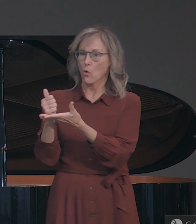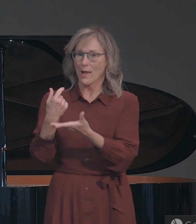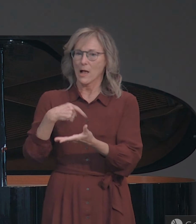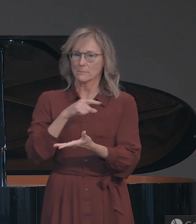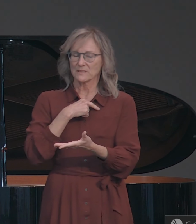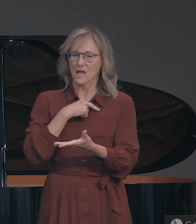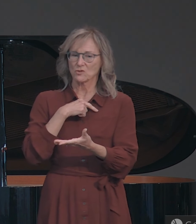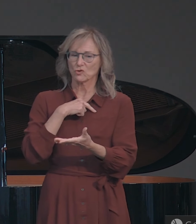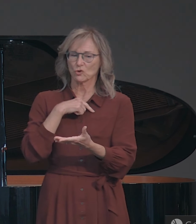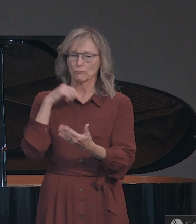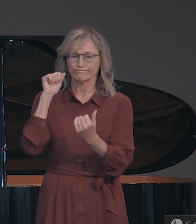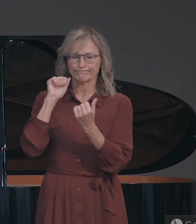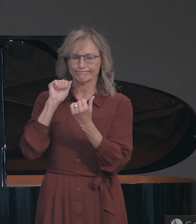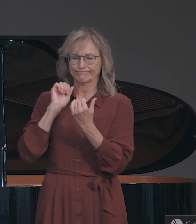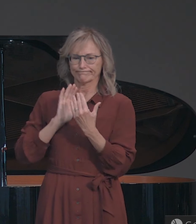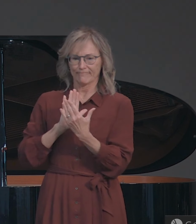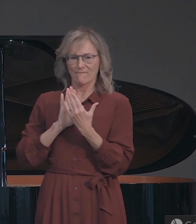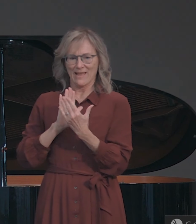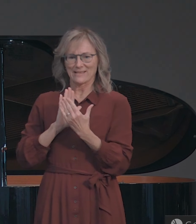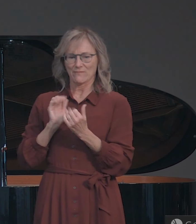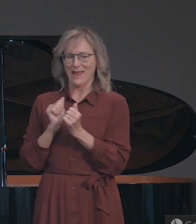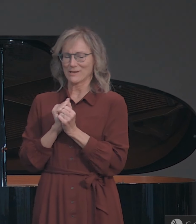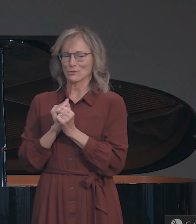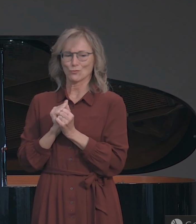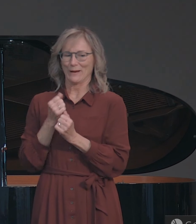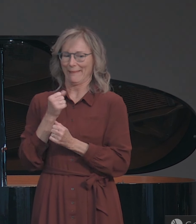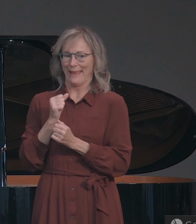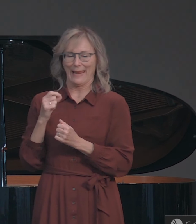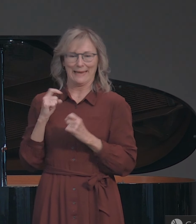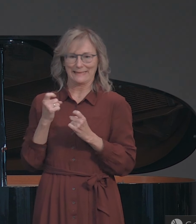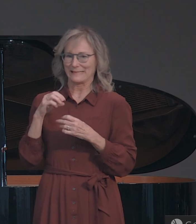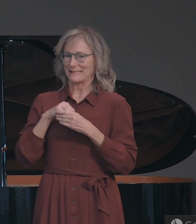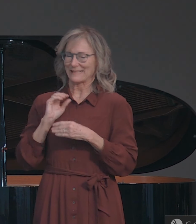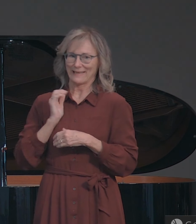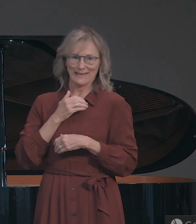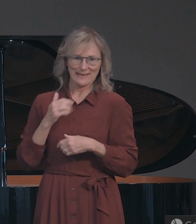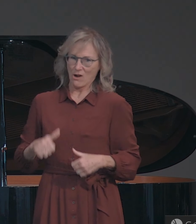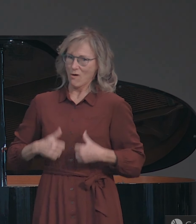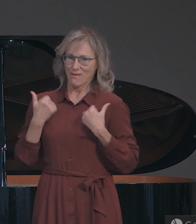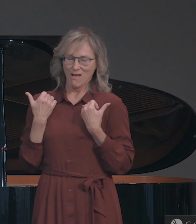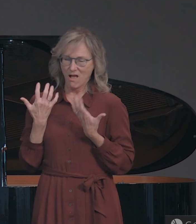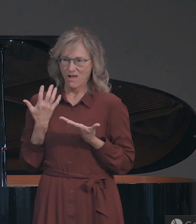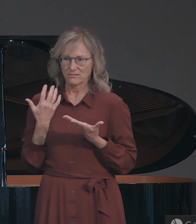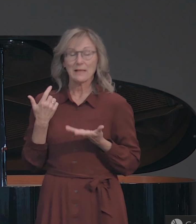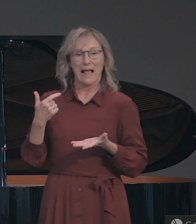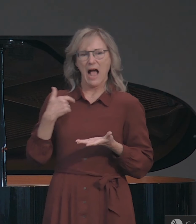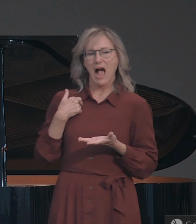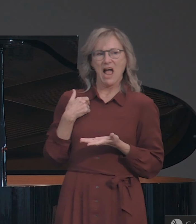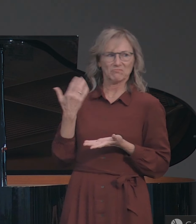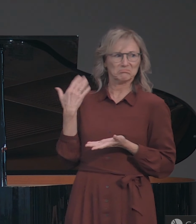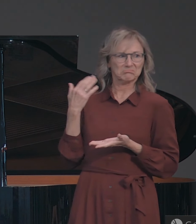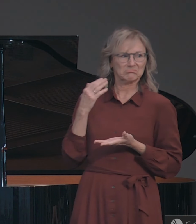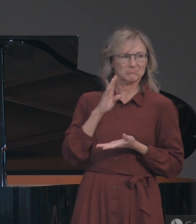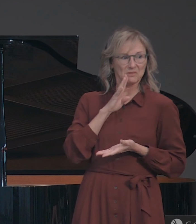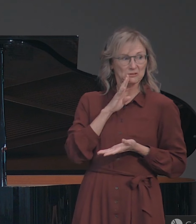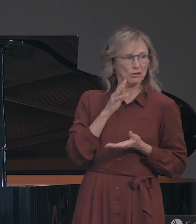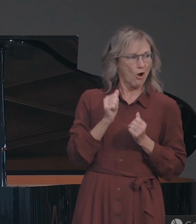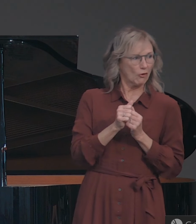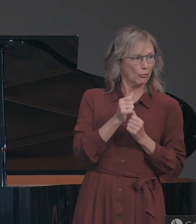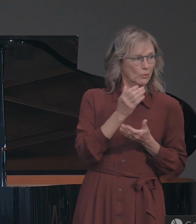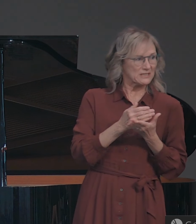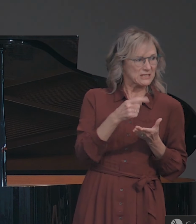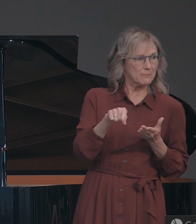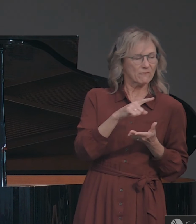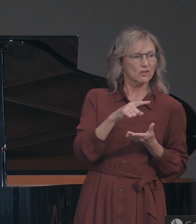to face with any lingering sin in our lives. And I've spoken with some of you who have remembered that